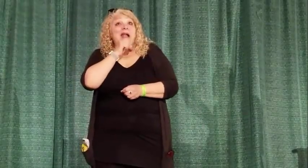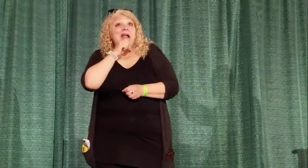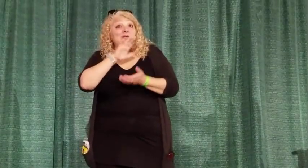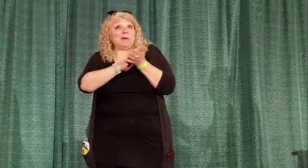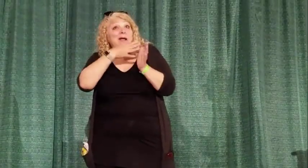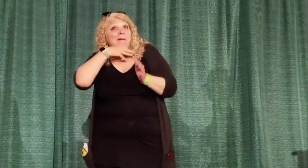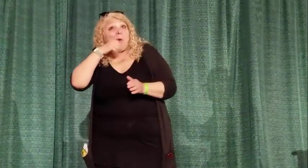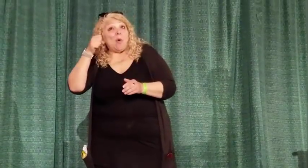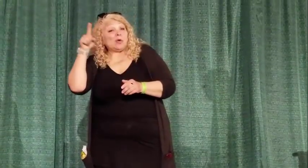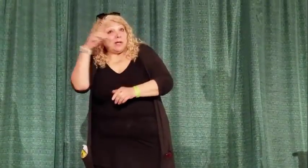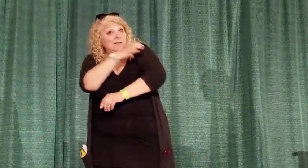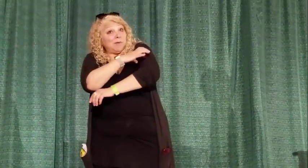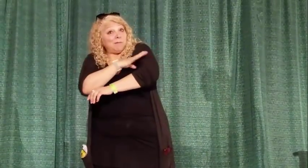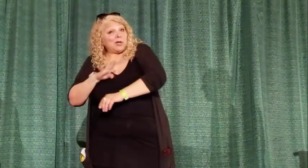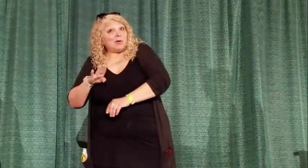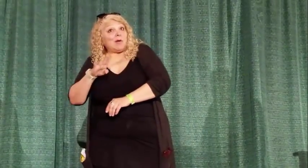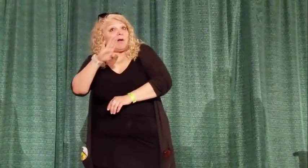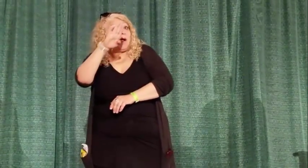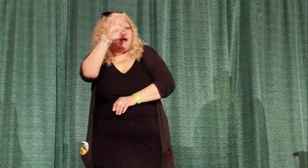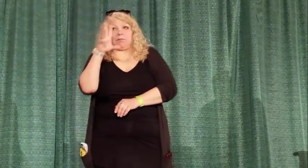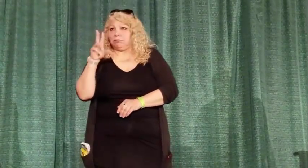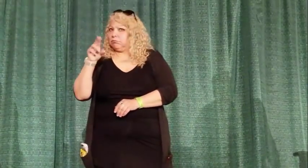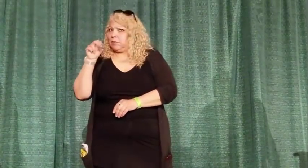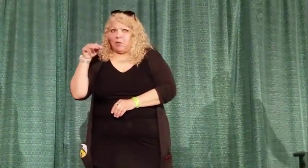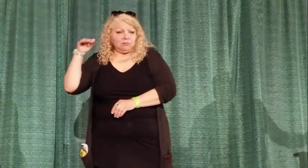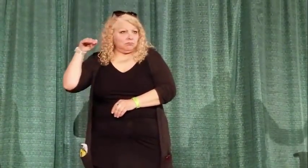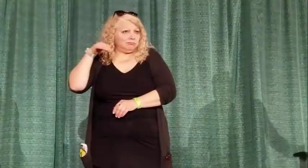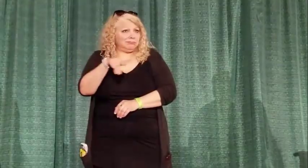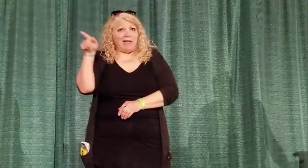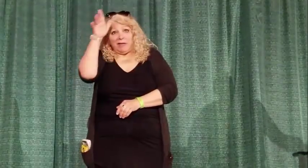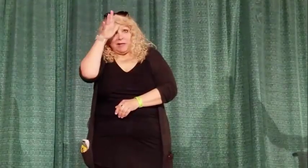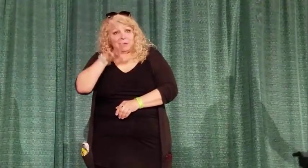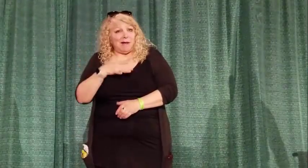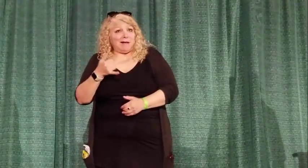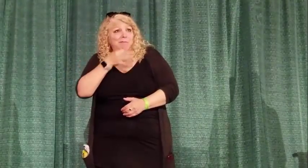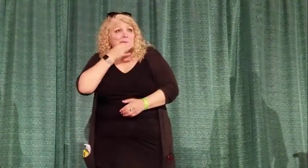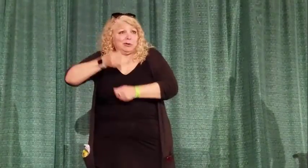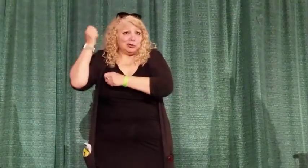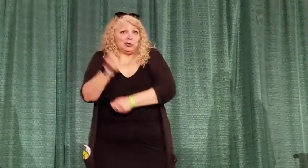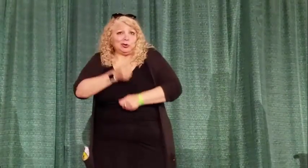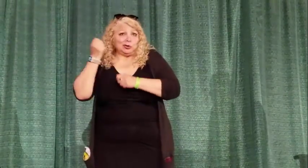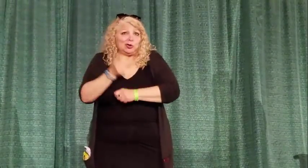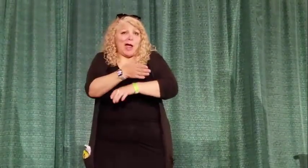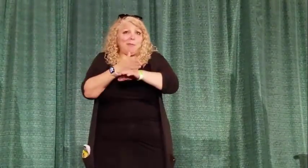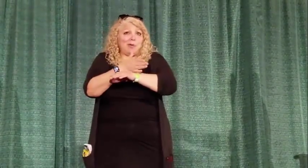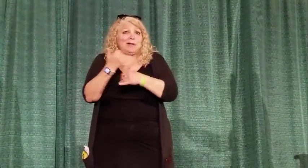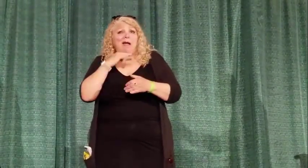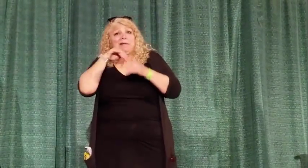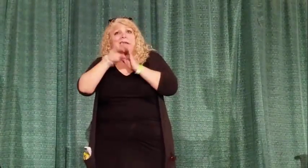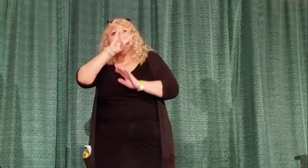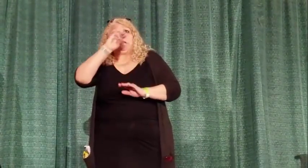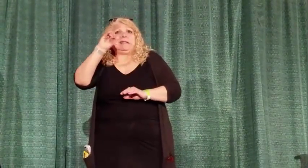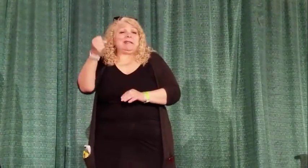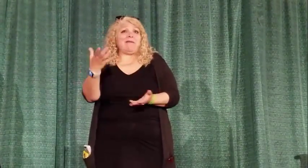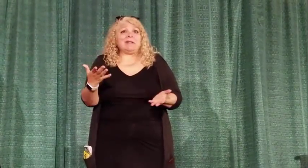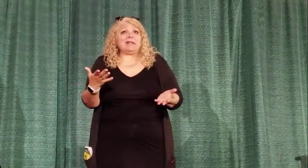down with aging and wanted to be followed the diet. He's now chopping wood and doing better in his late 90s than he was doing in his 70s back then. The point I'm making is not to do with